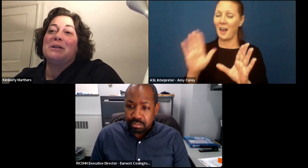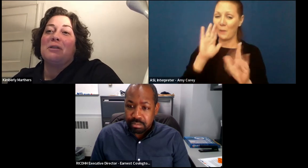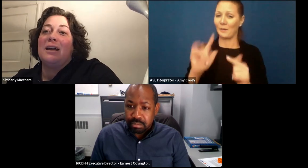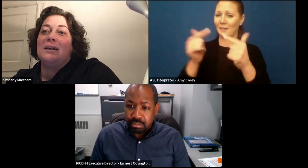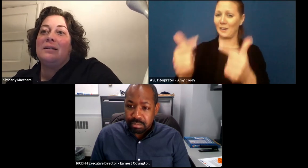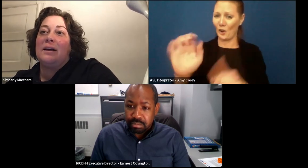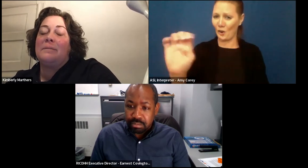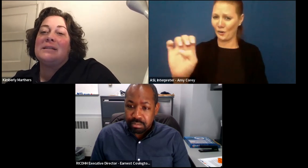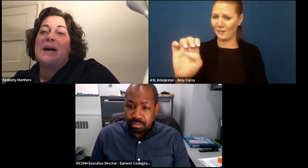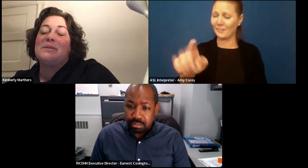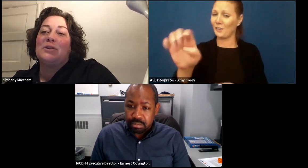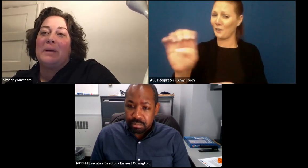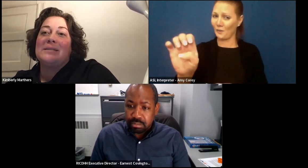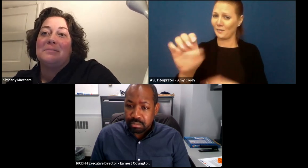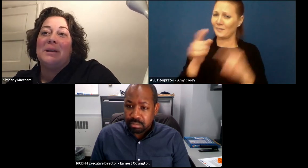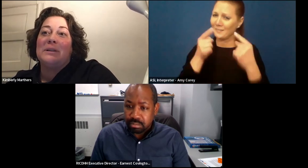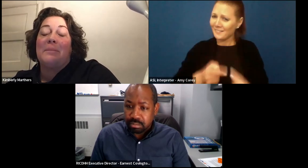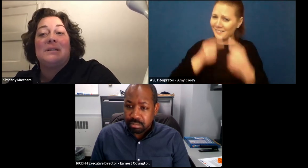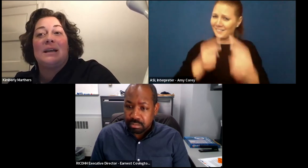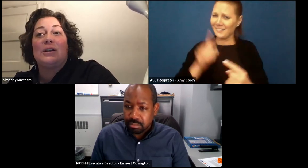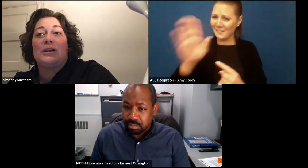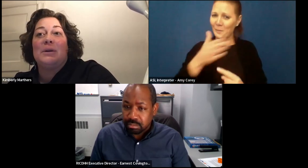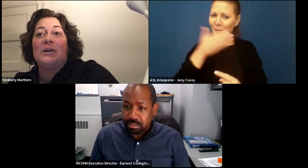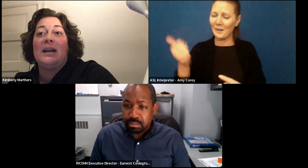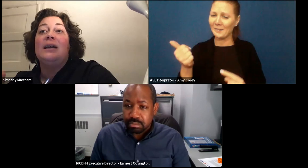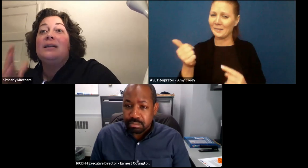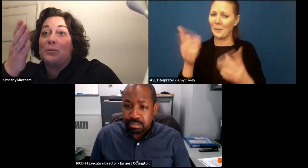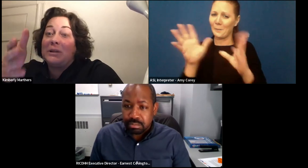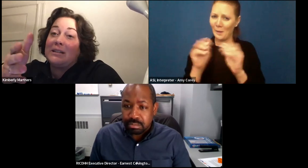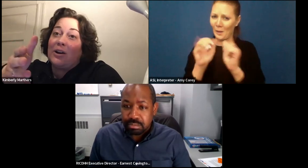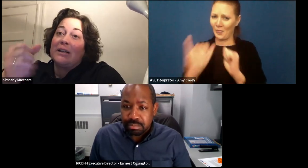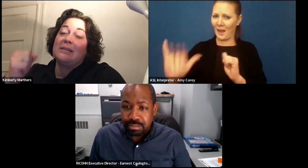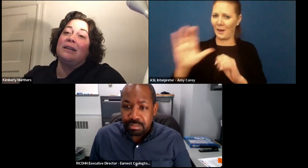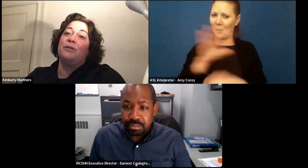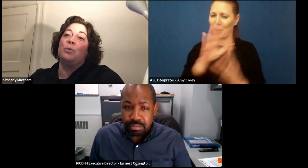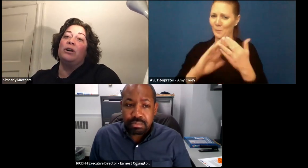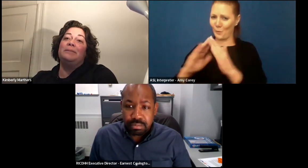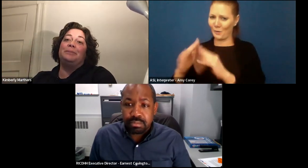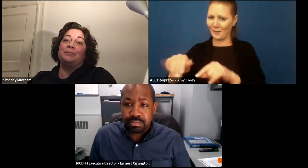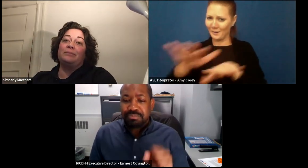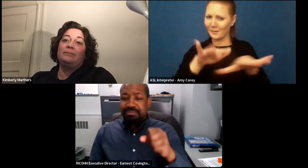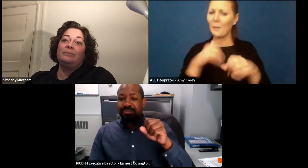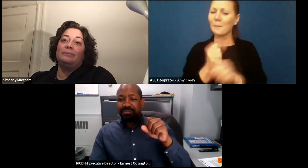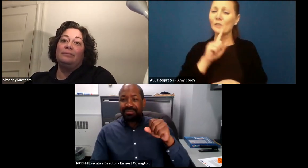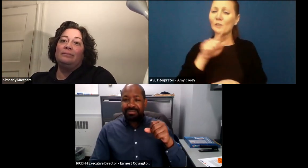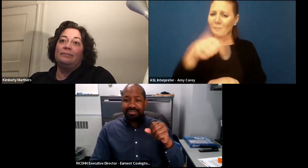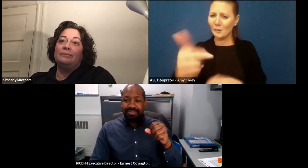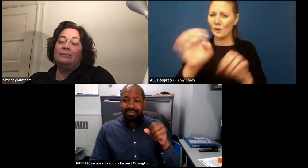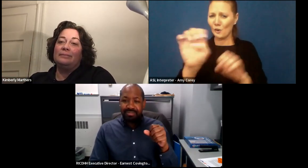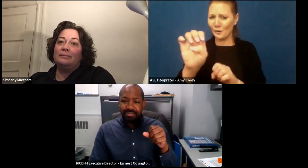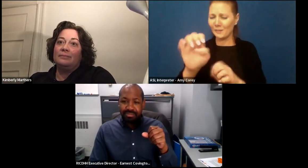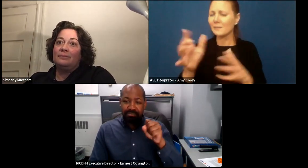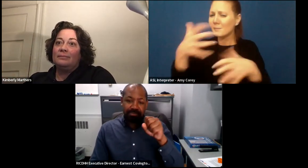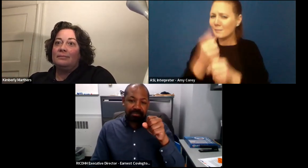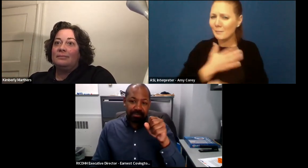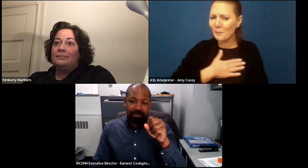Ernest has been trying his absolute best to meet with that particular community. So please, Ernest, if you would.